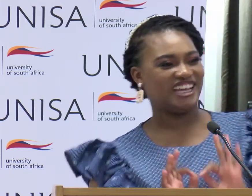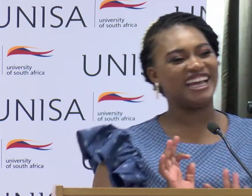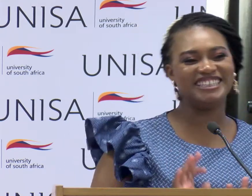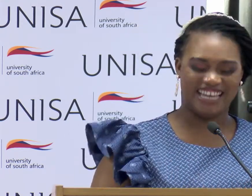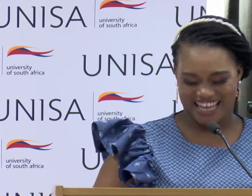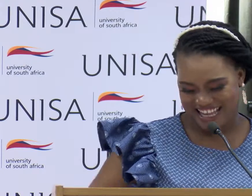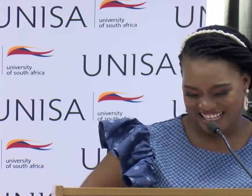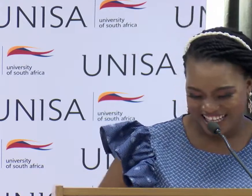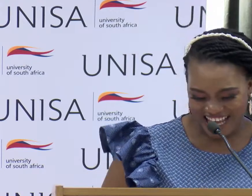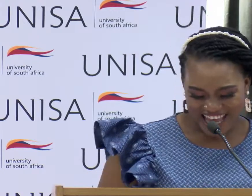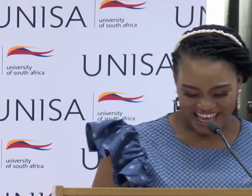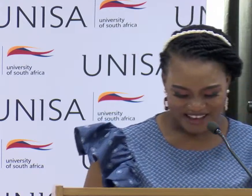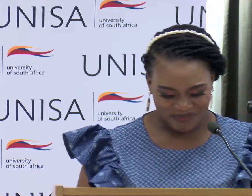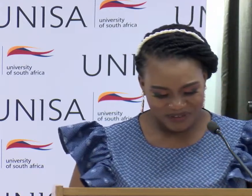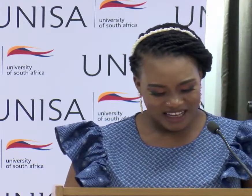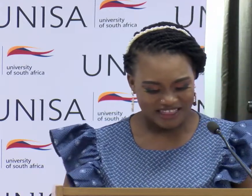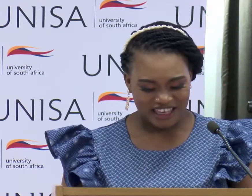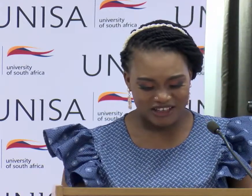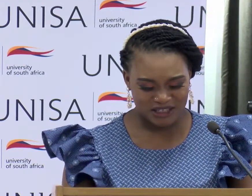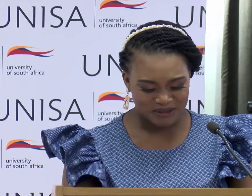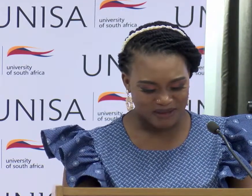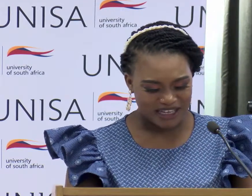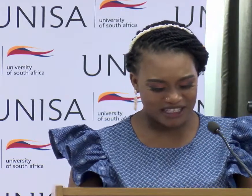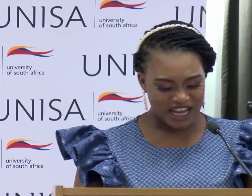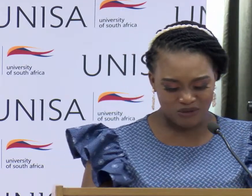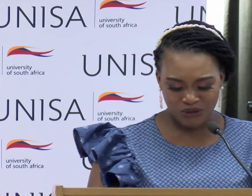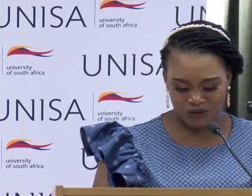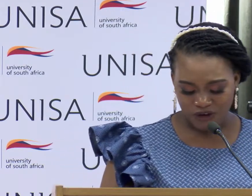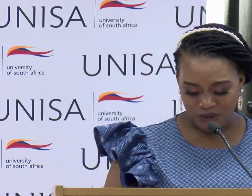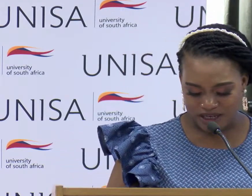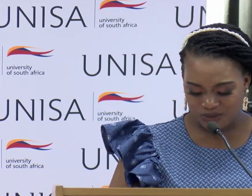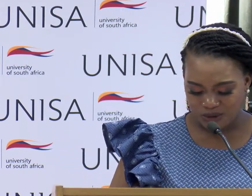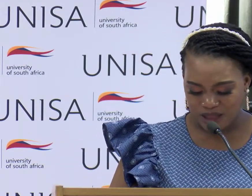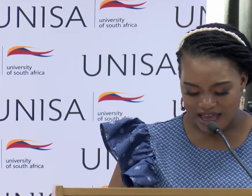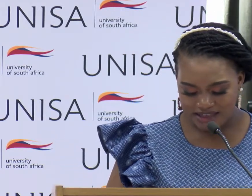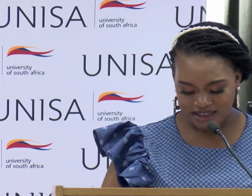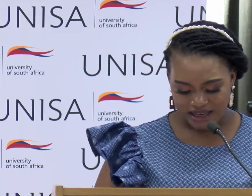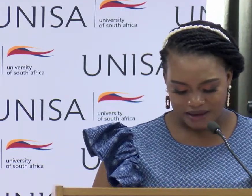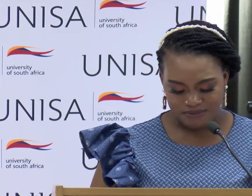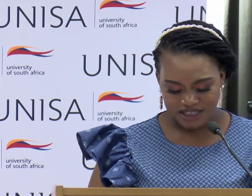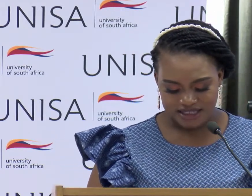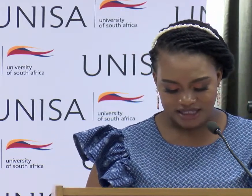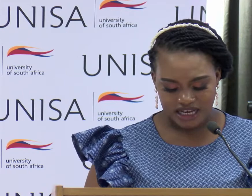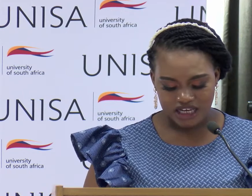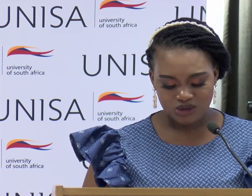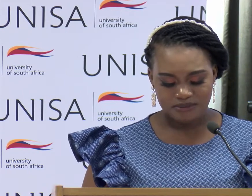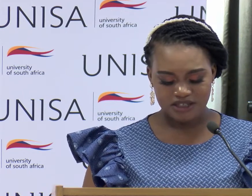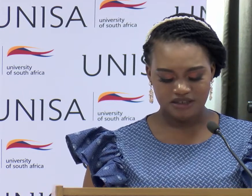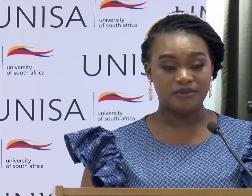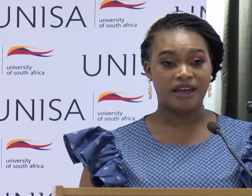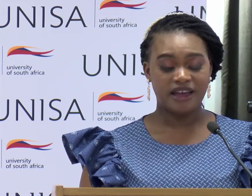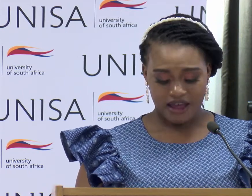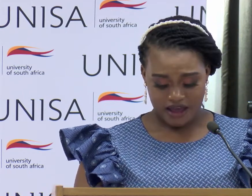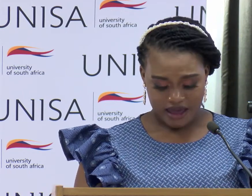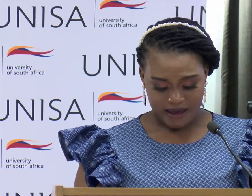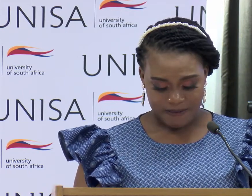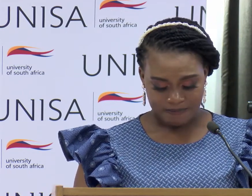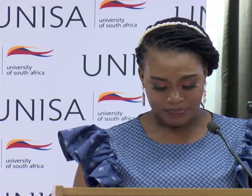ngithi nje kancane. Thank you so much. Now moving forward, we'll ask Ms. Nelly